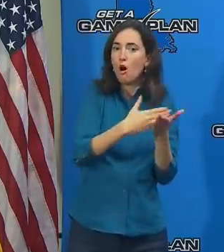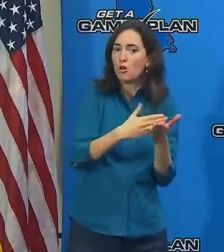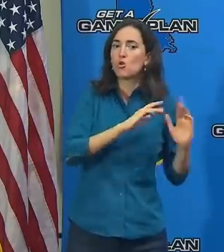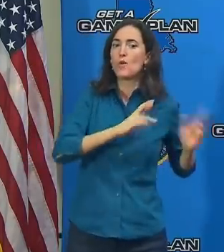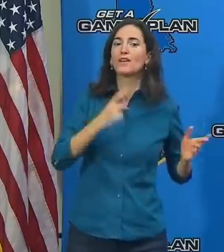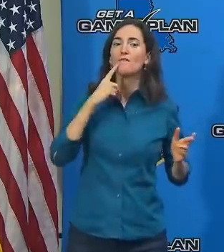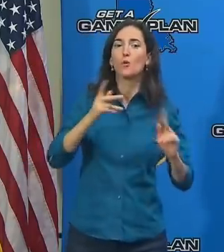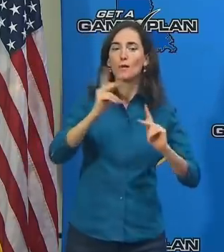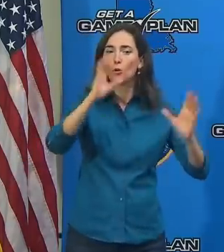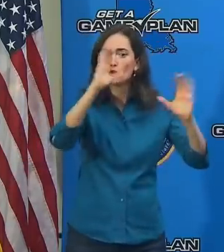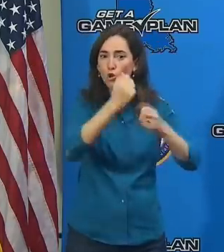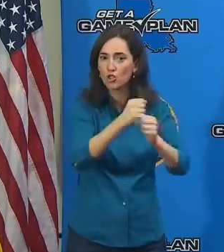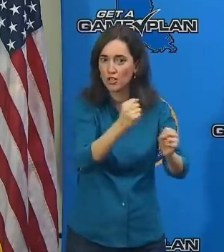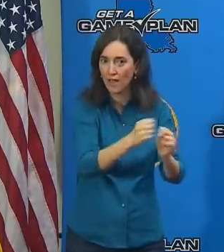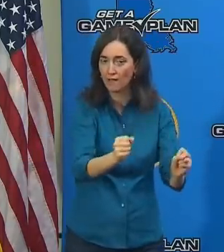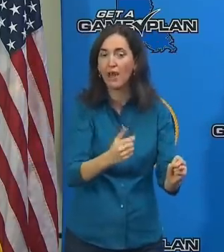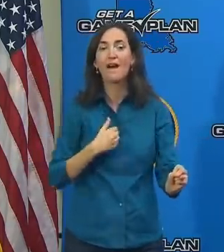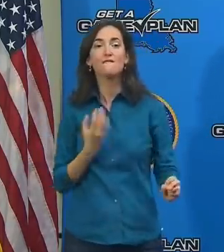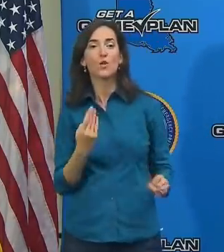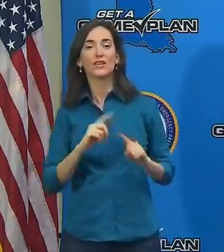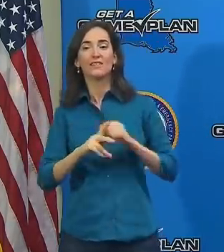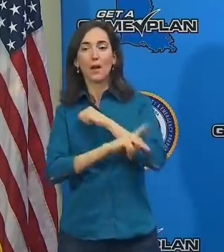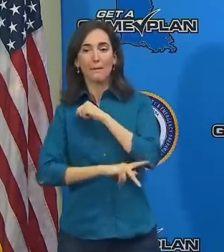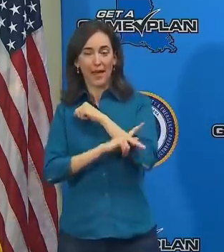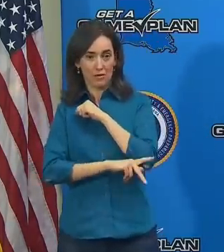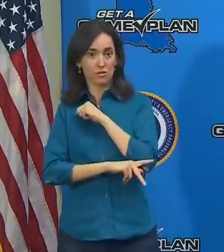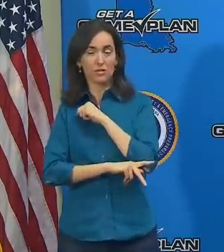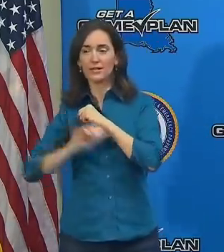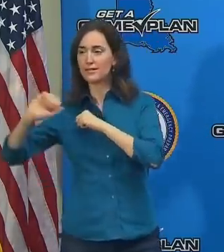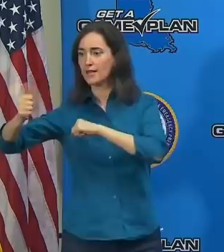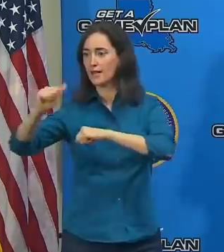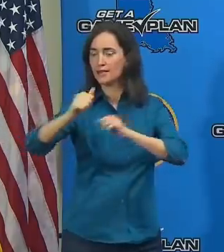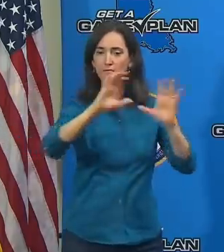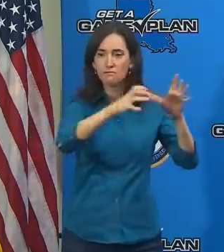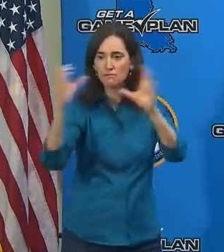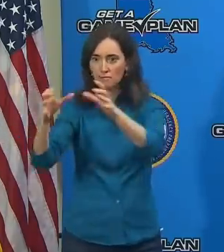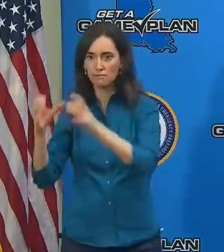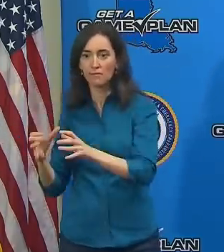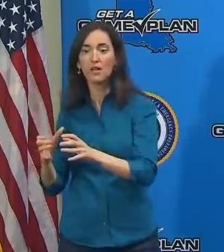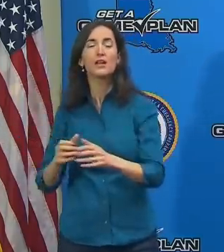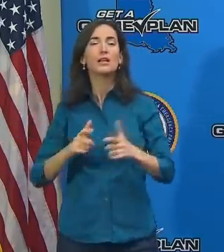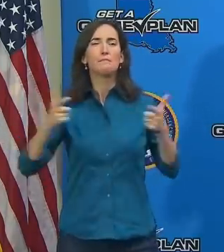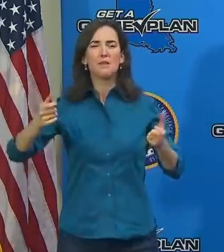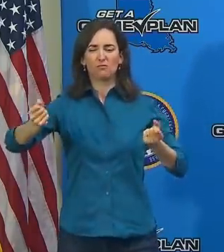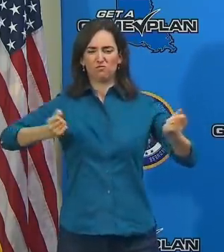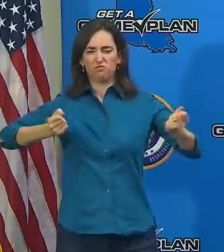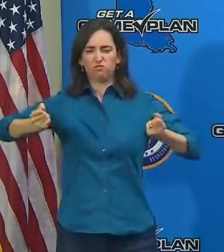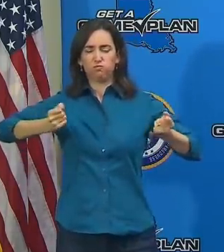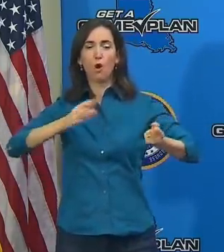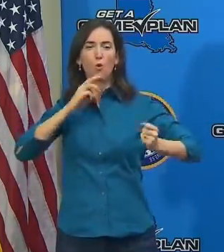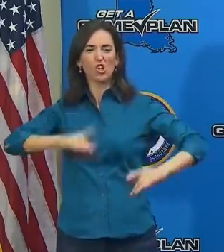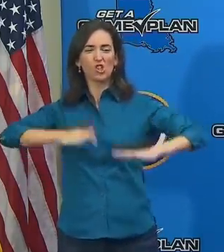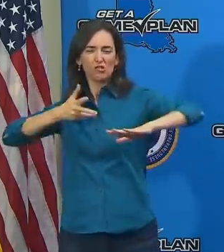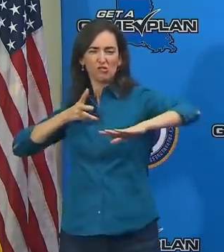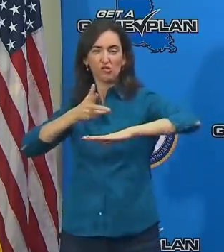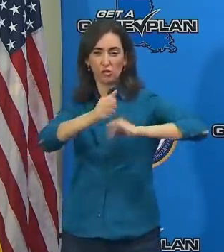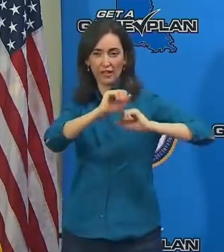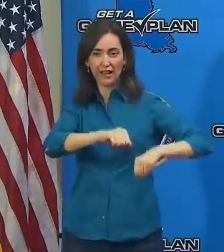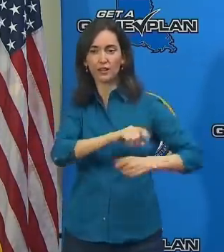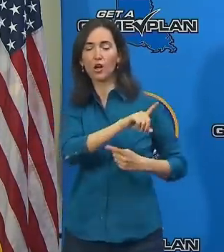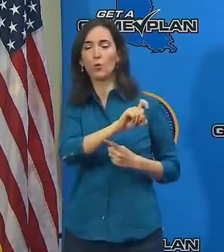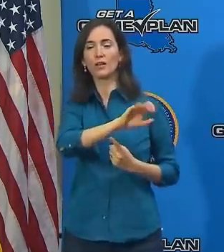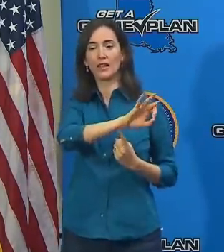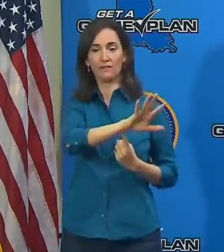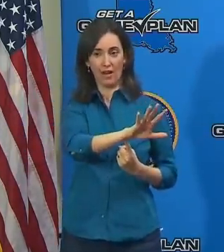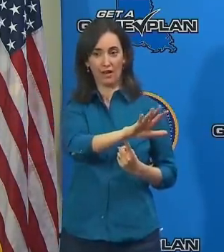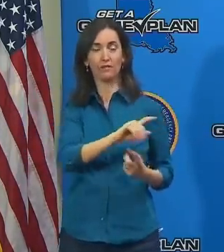across 14 parishes. They have 195 high water vehicles, 73 boats, and 34 helicopters ready